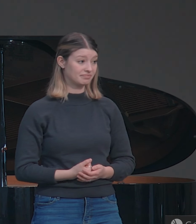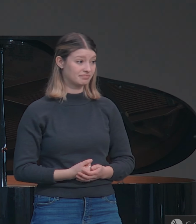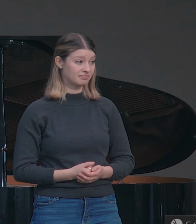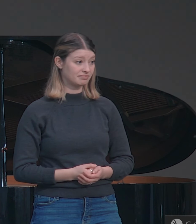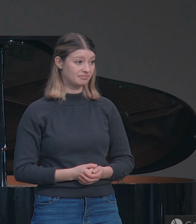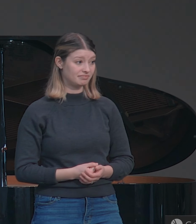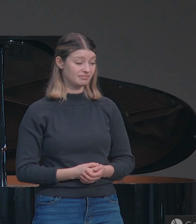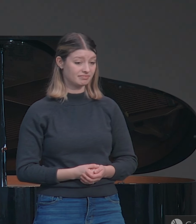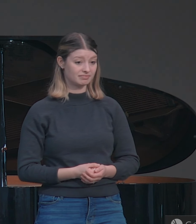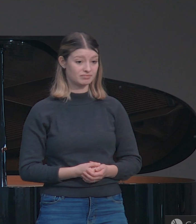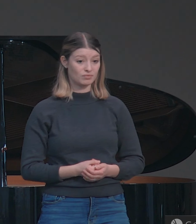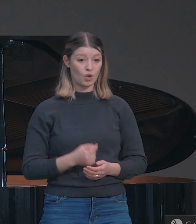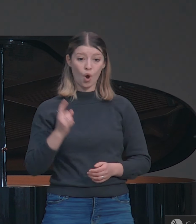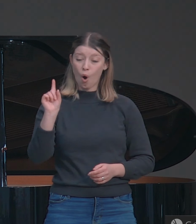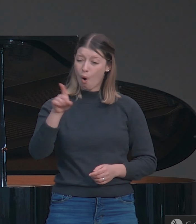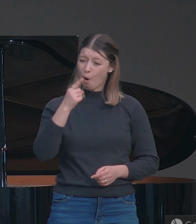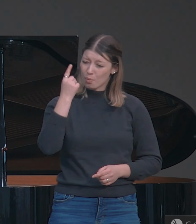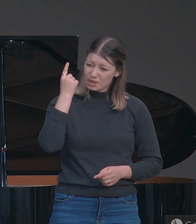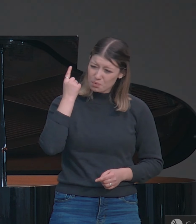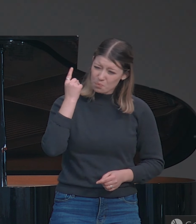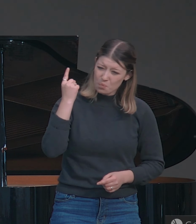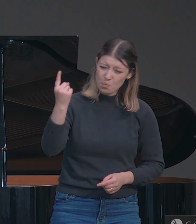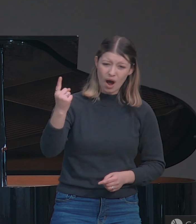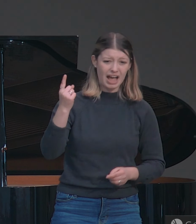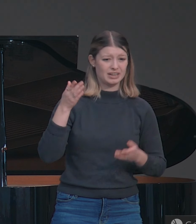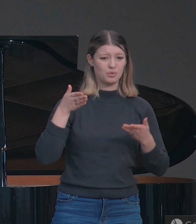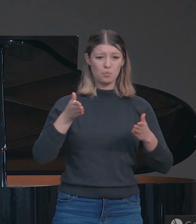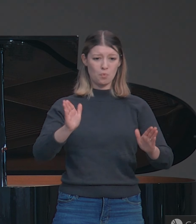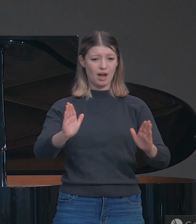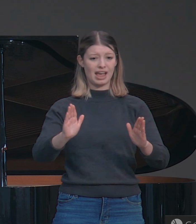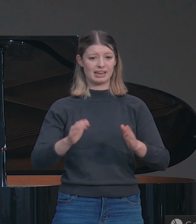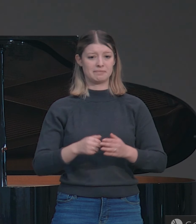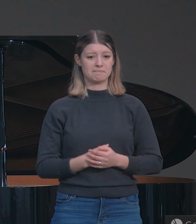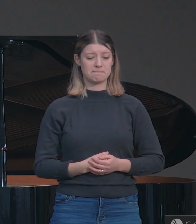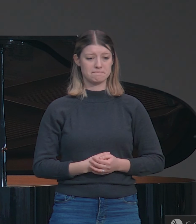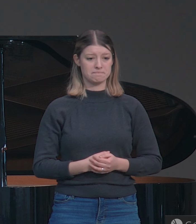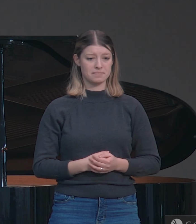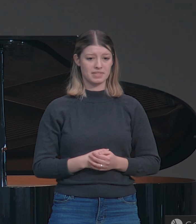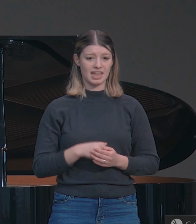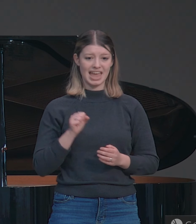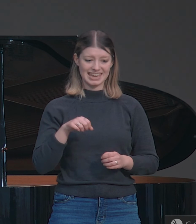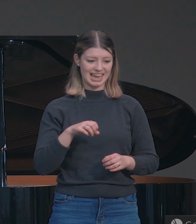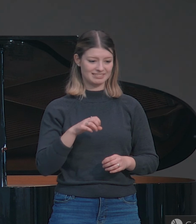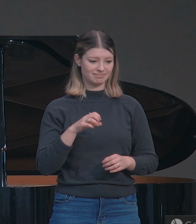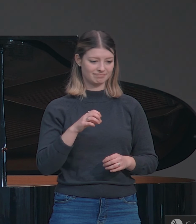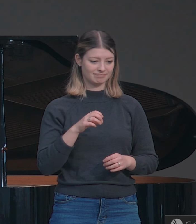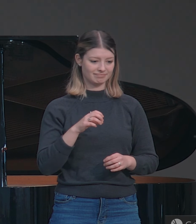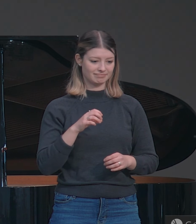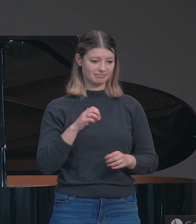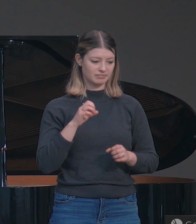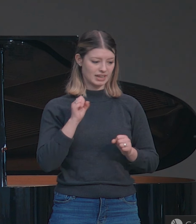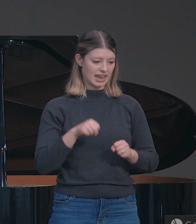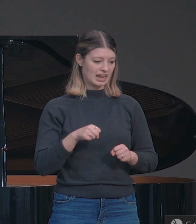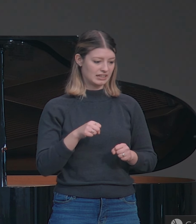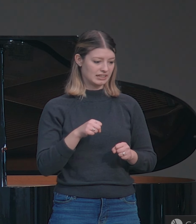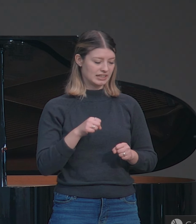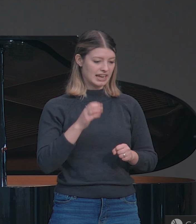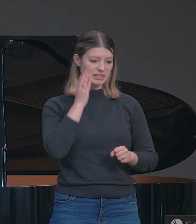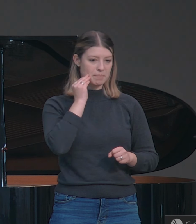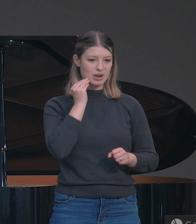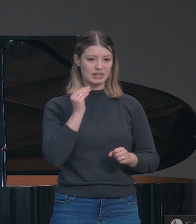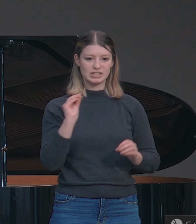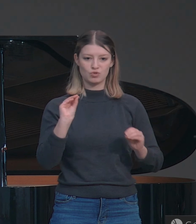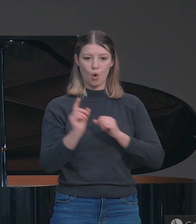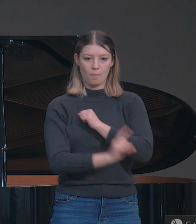And there is only one way out of that judgment. Because there was